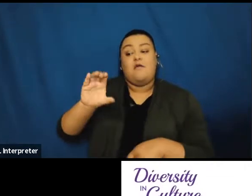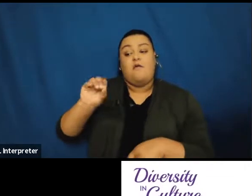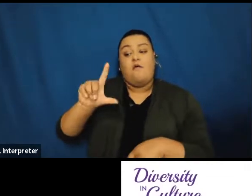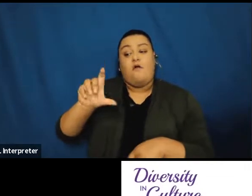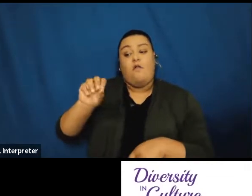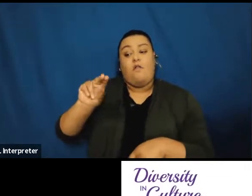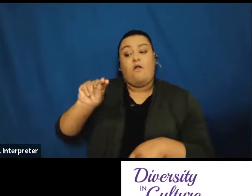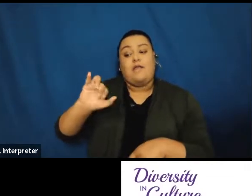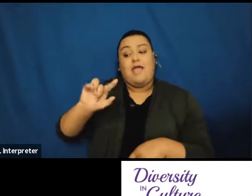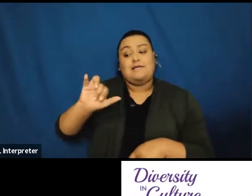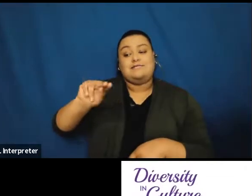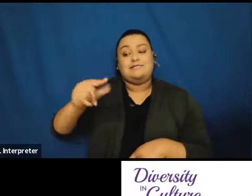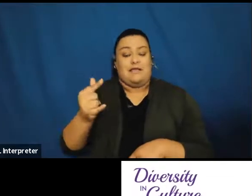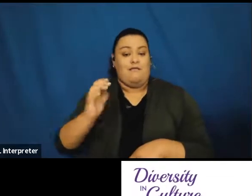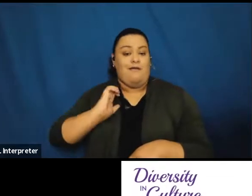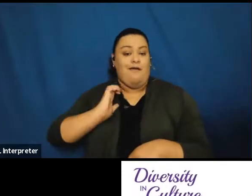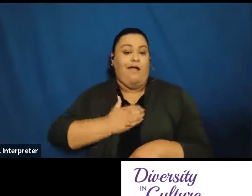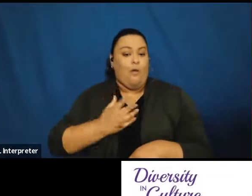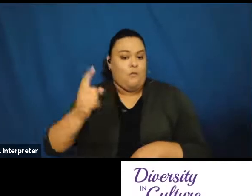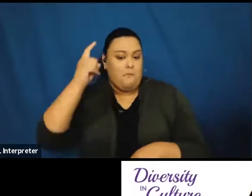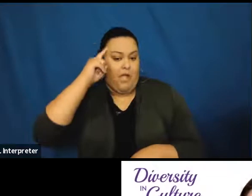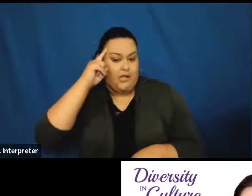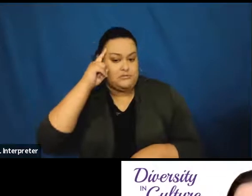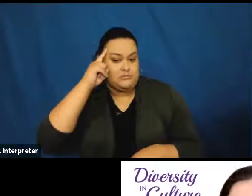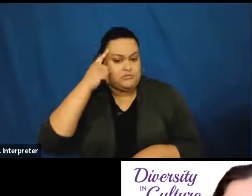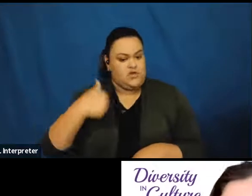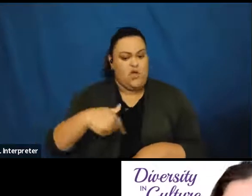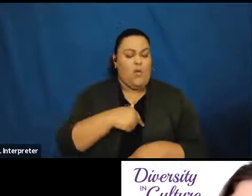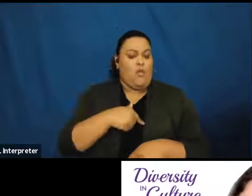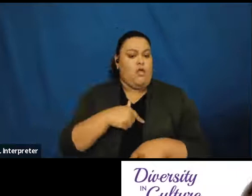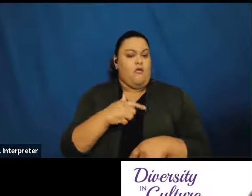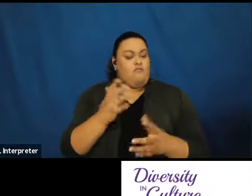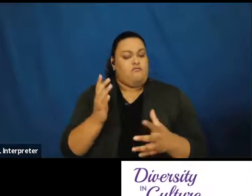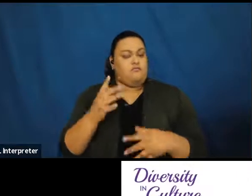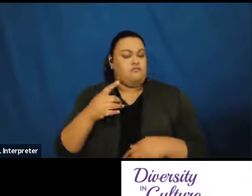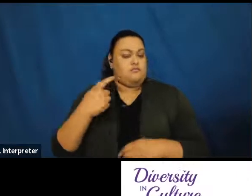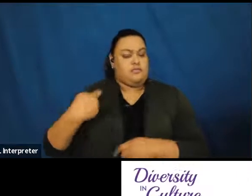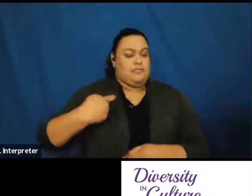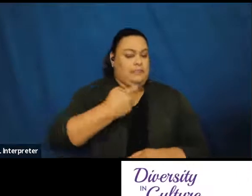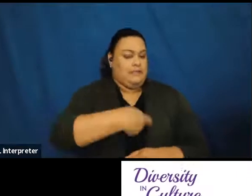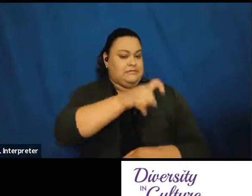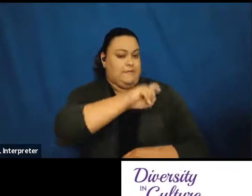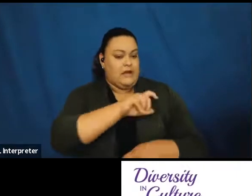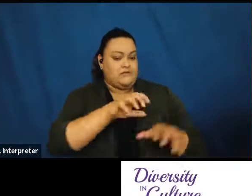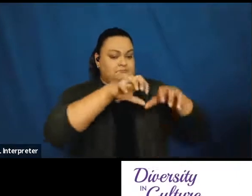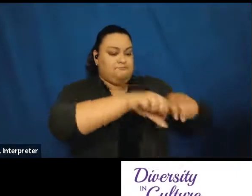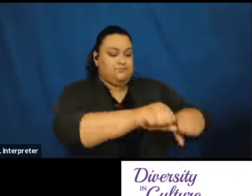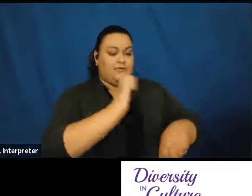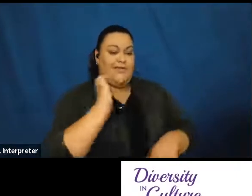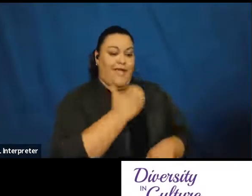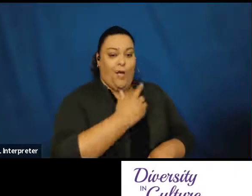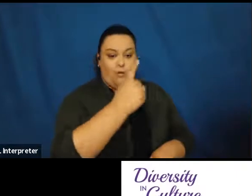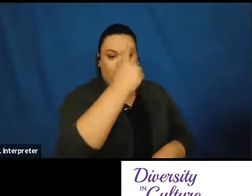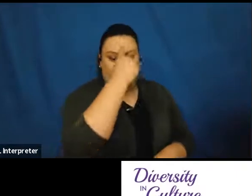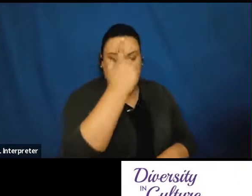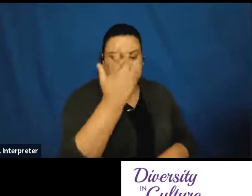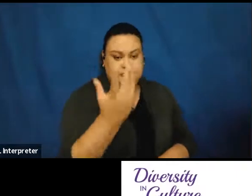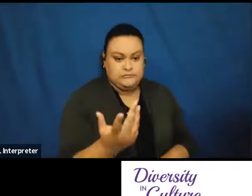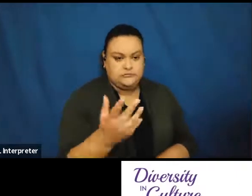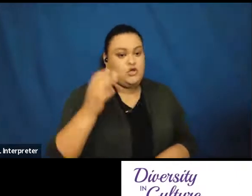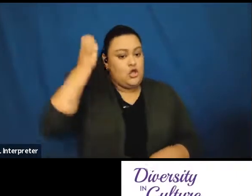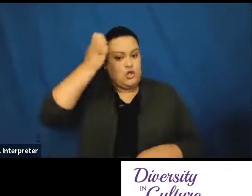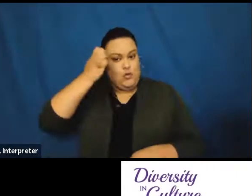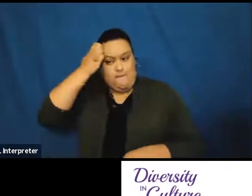words, as a colonized people, historically, the Spaniards colonized this and so forth, and here in this country, the Europeans